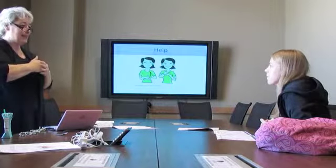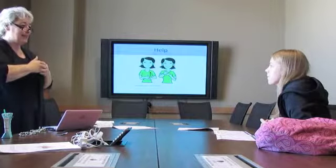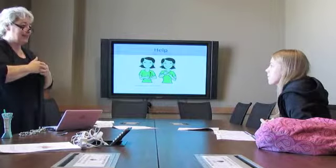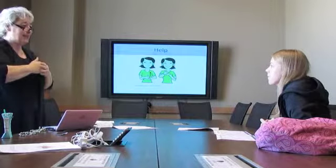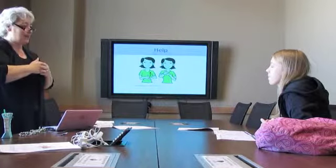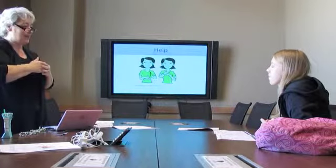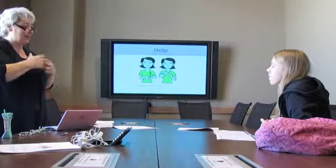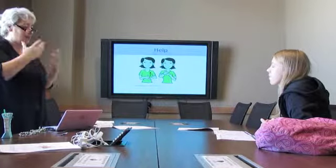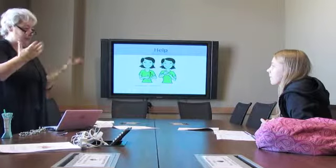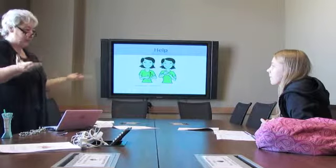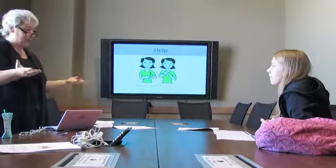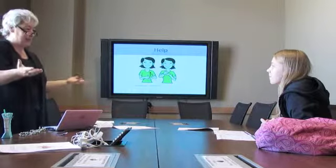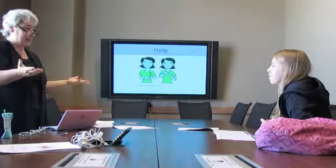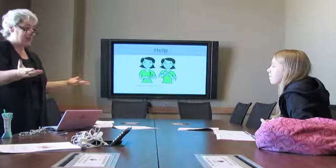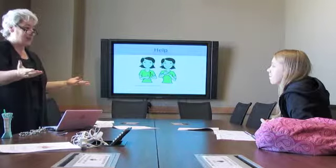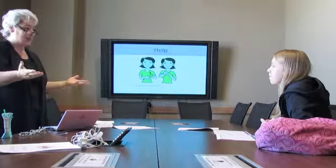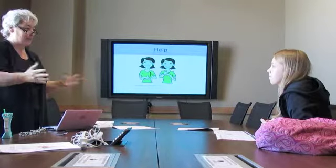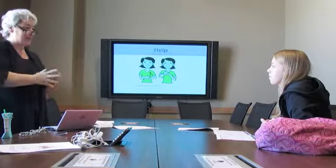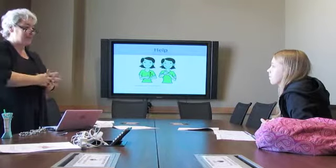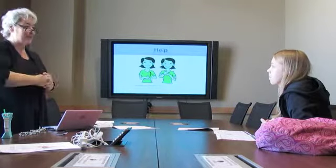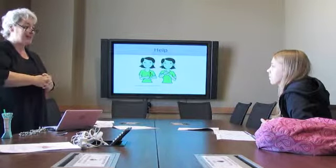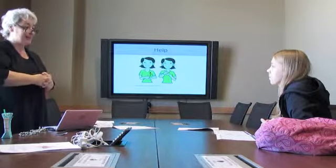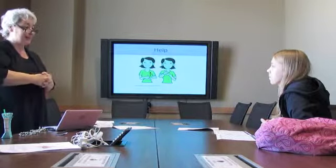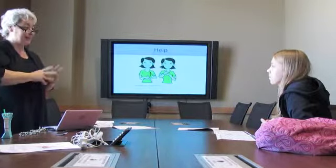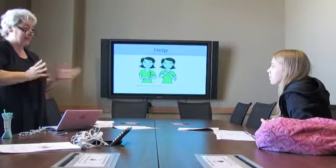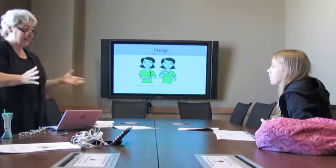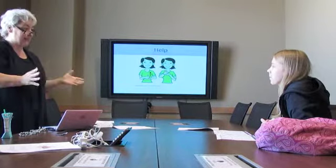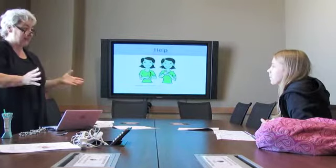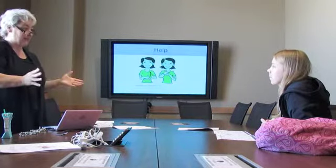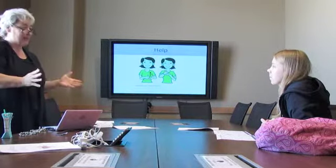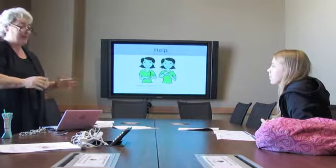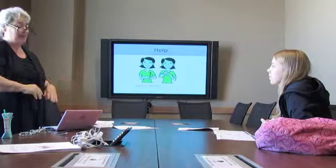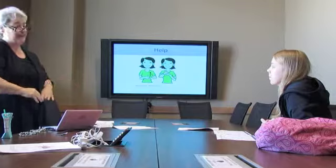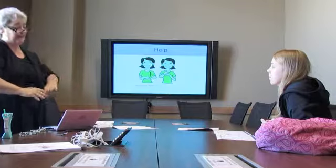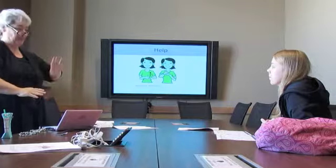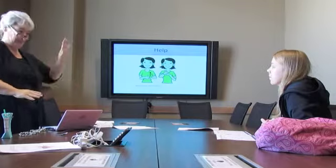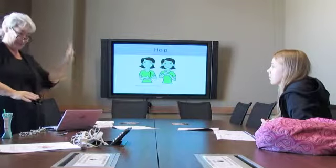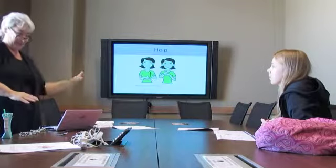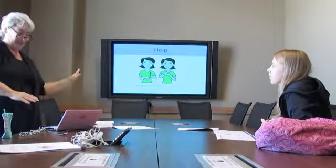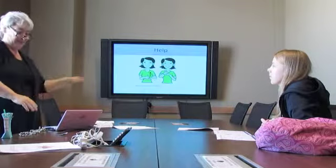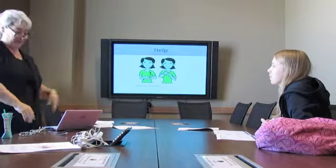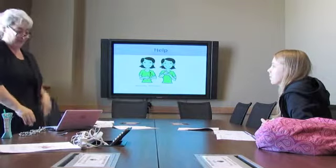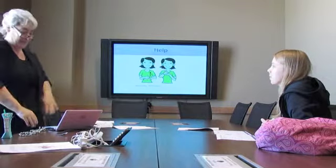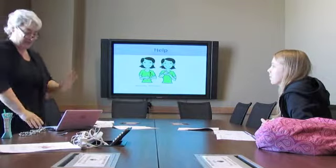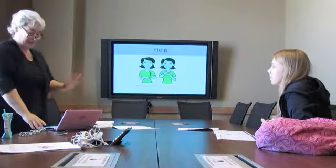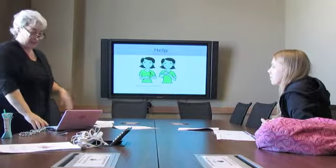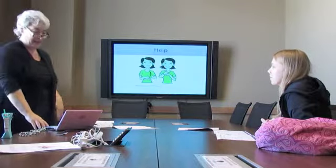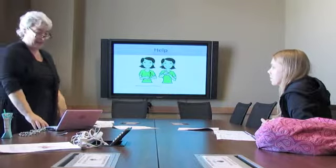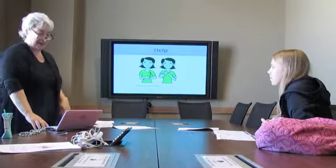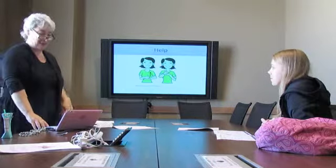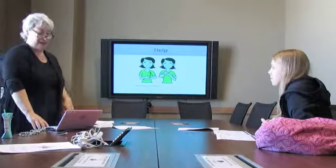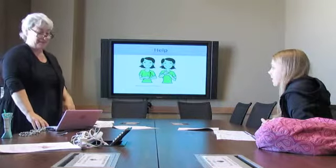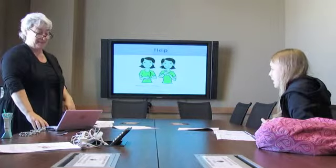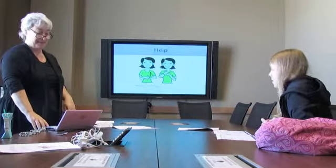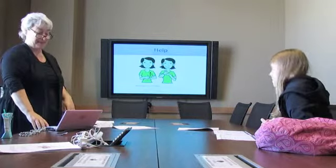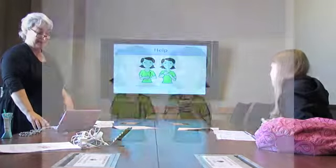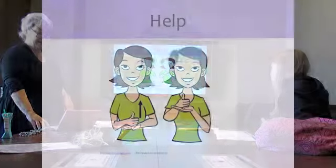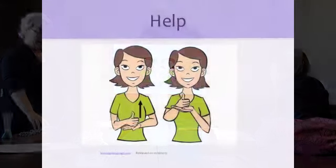base-oriented. There are certain ways to ask questions in sign language, but we can talk about that another time.